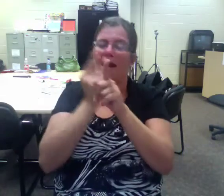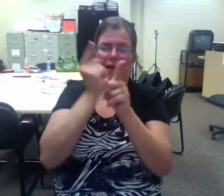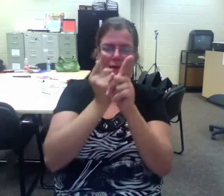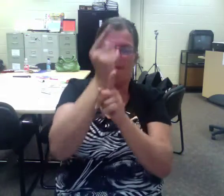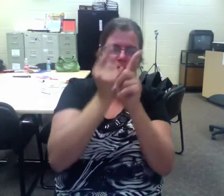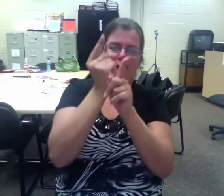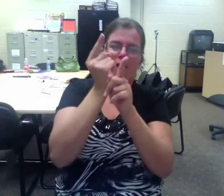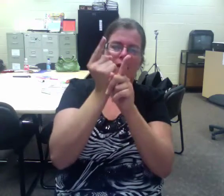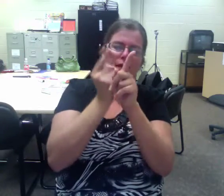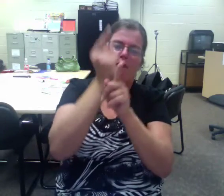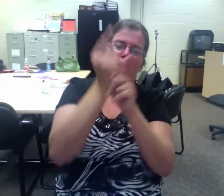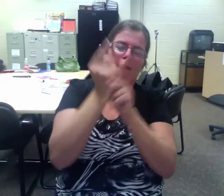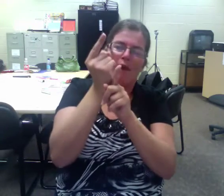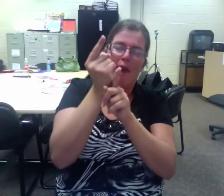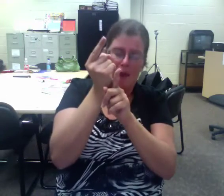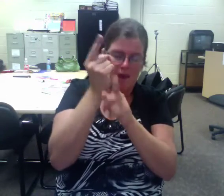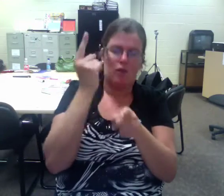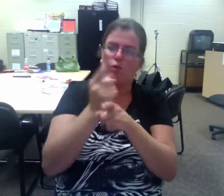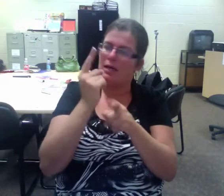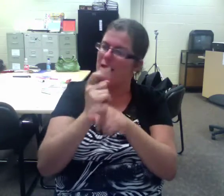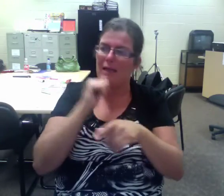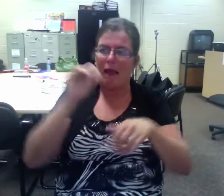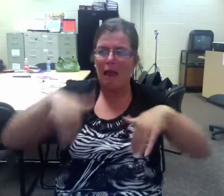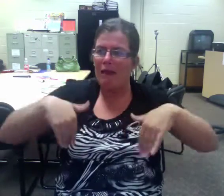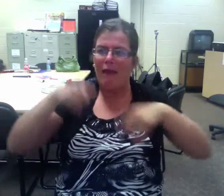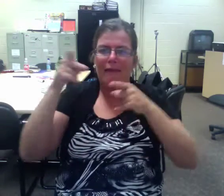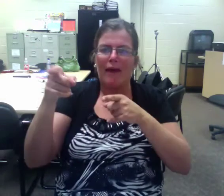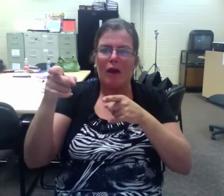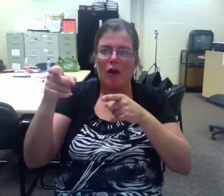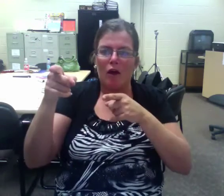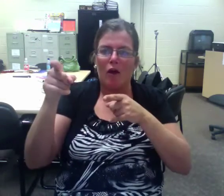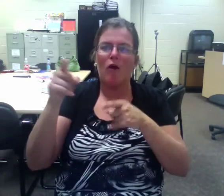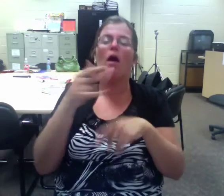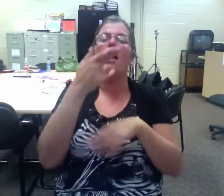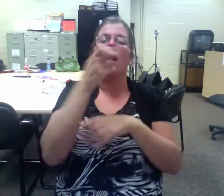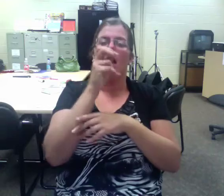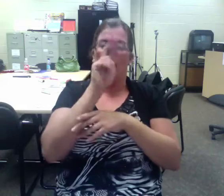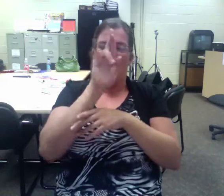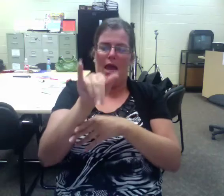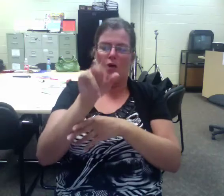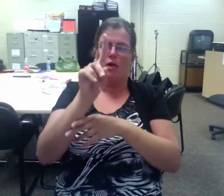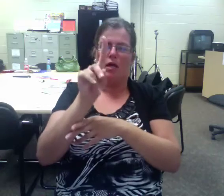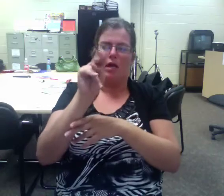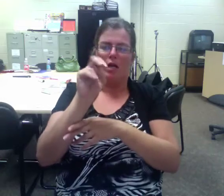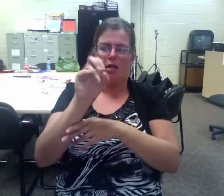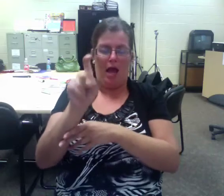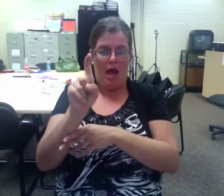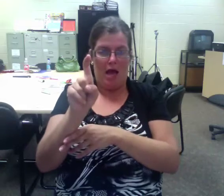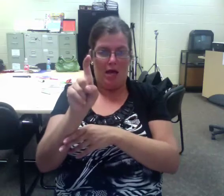comes in. Henry Knox was someone who worked with Washington, and Washington sent Henry Knox